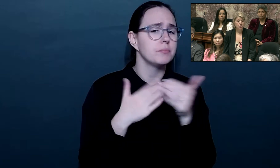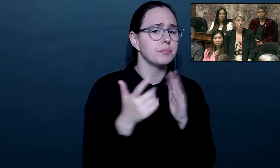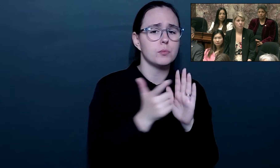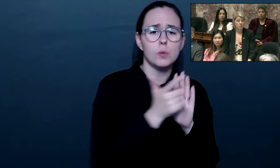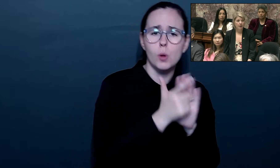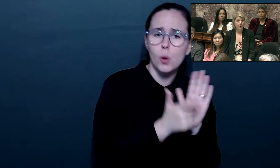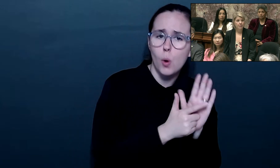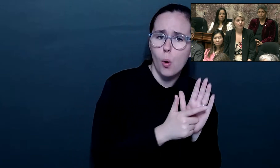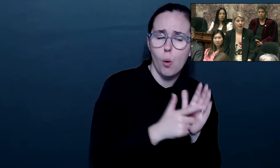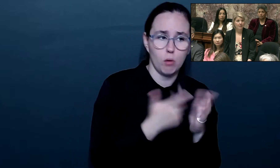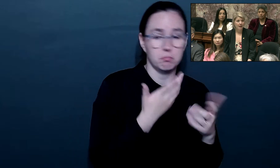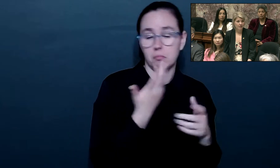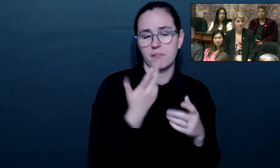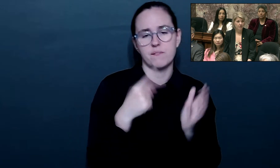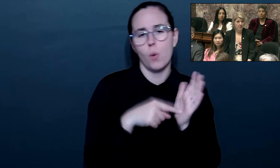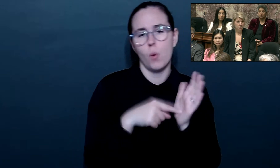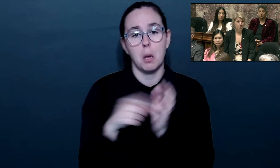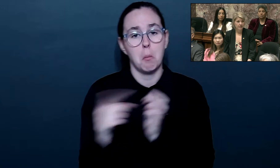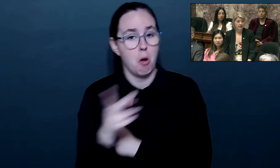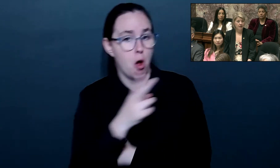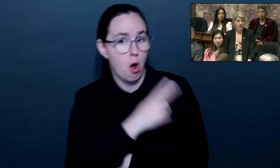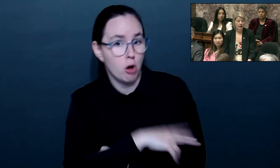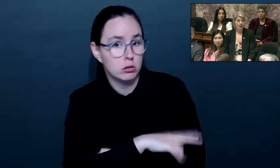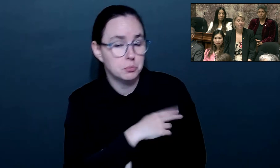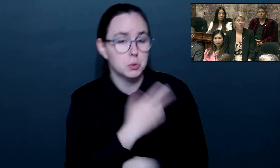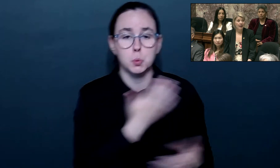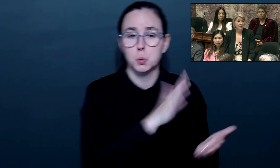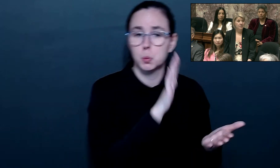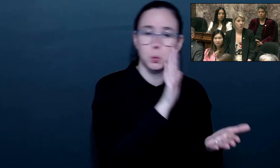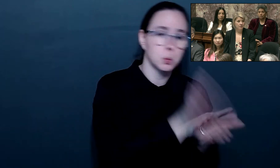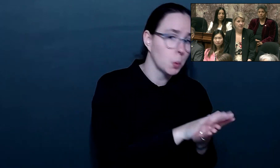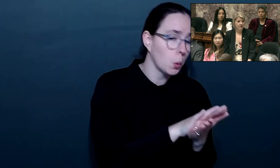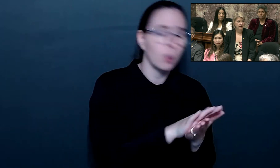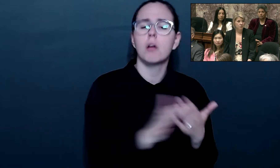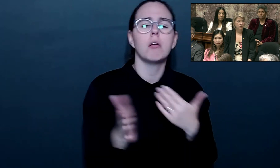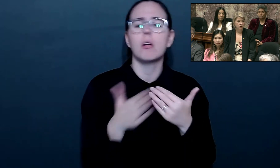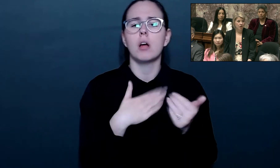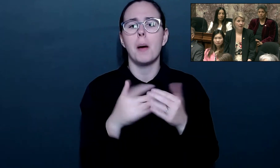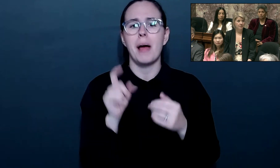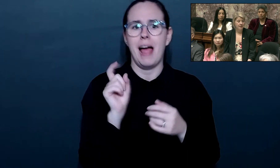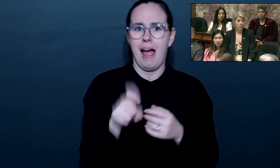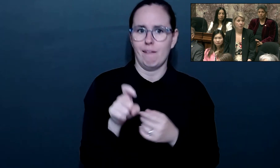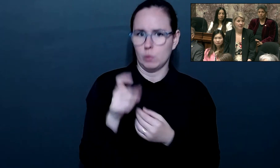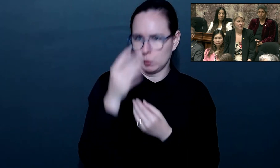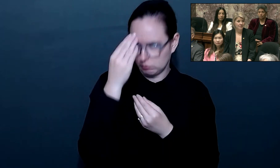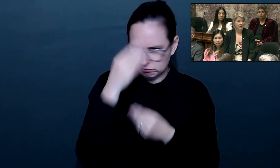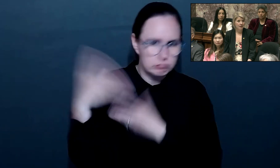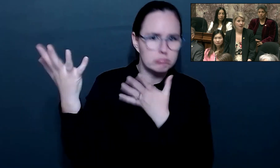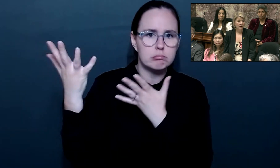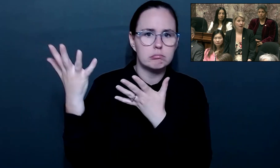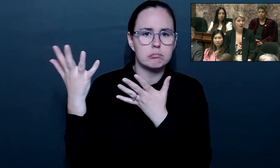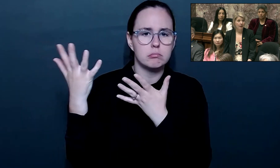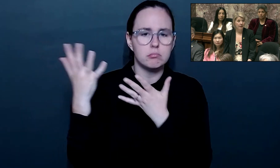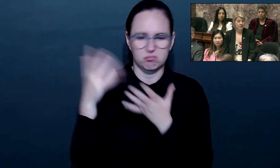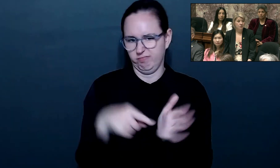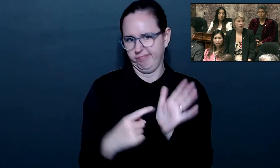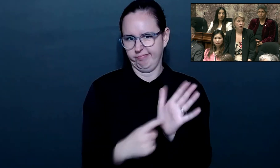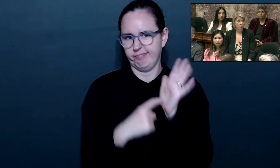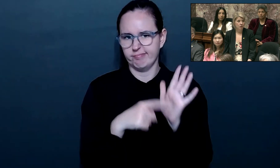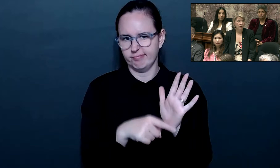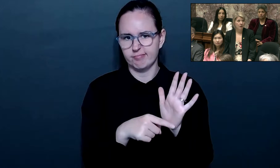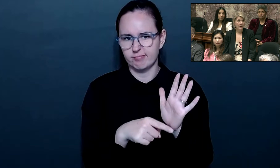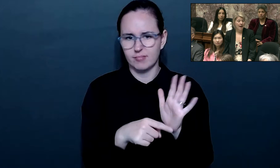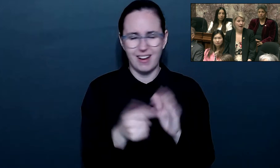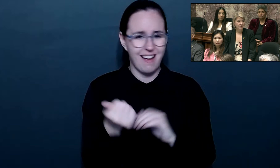school, to provide that information. Any circumstance where a child is at risk, a